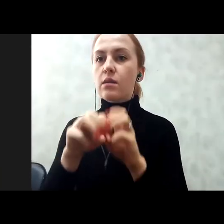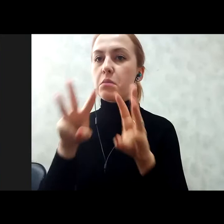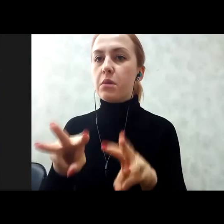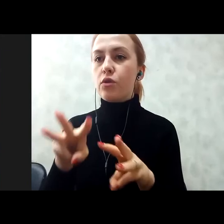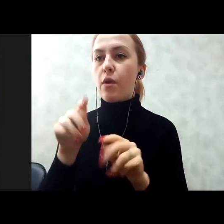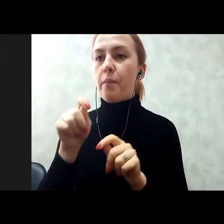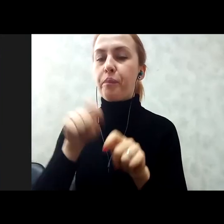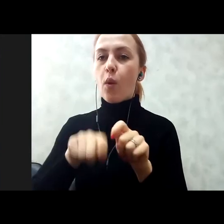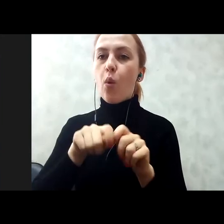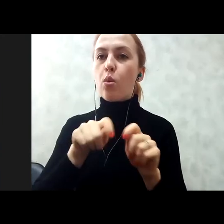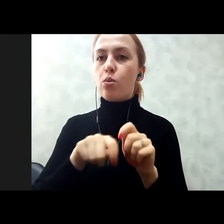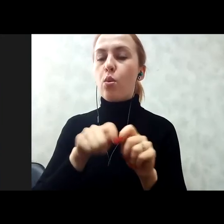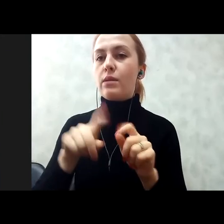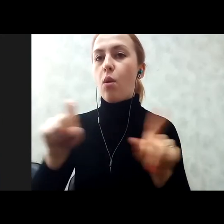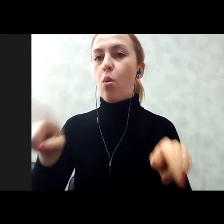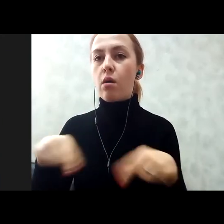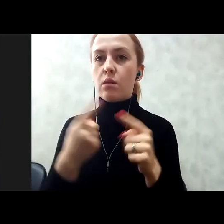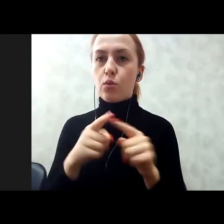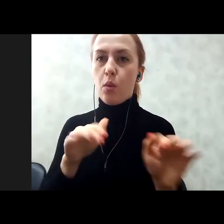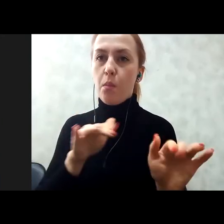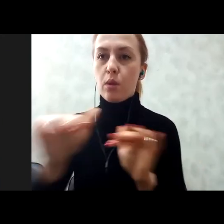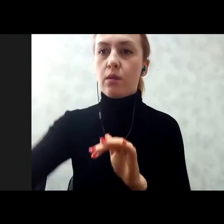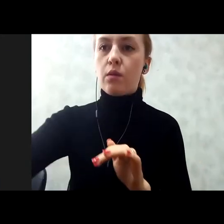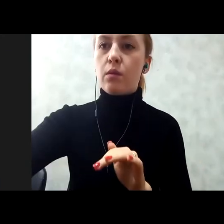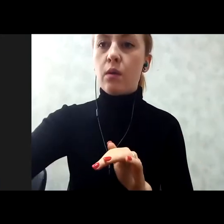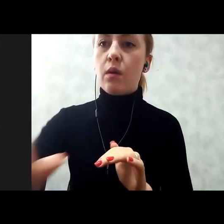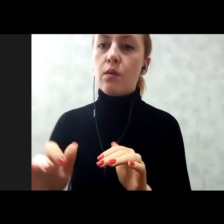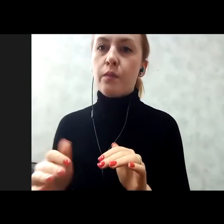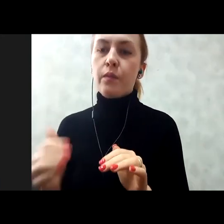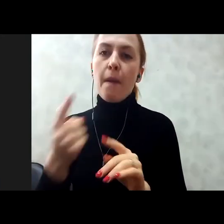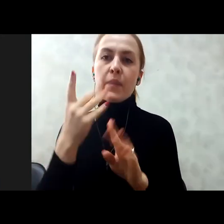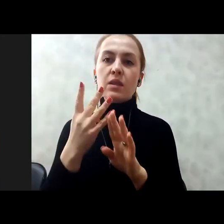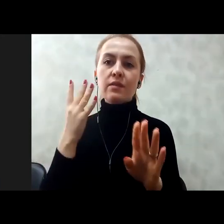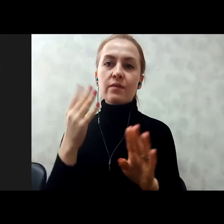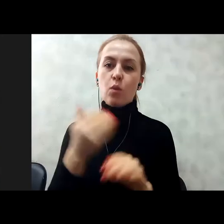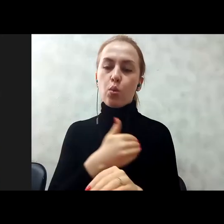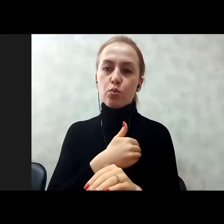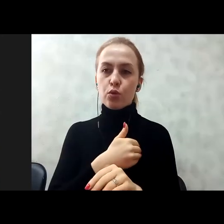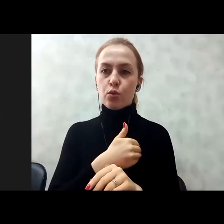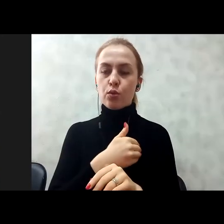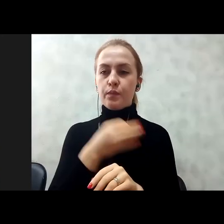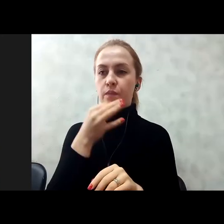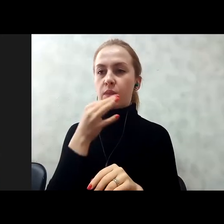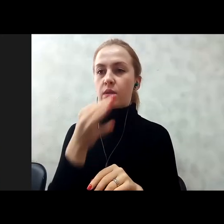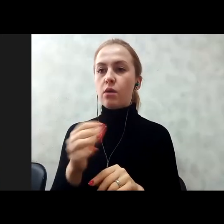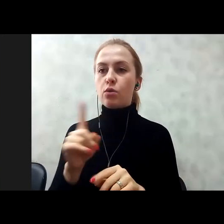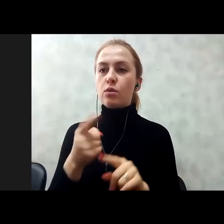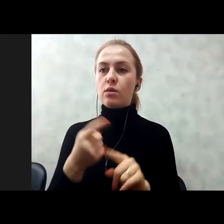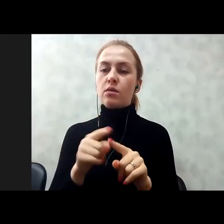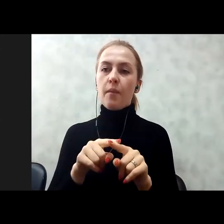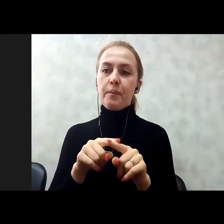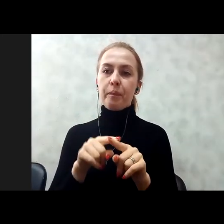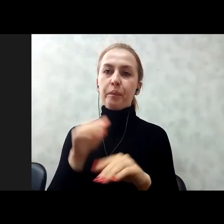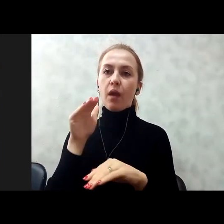I would like to respond to some of the recommendations and raised issues. First of all,